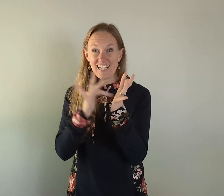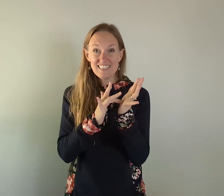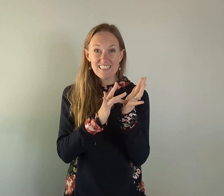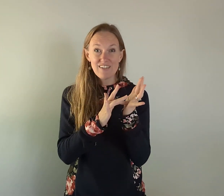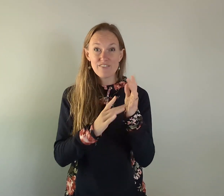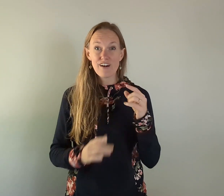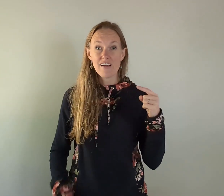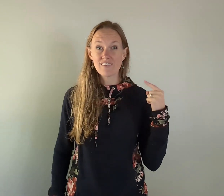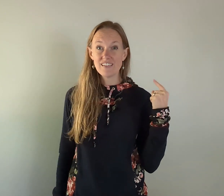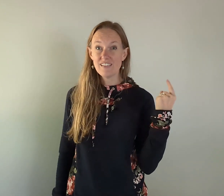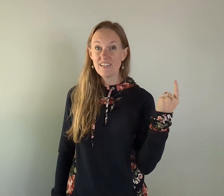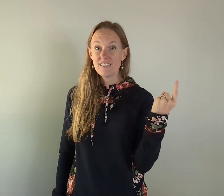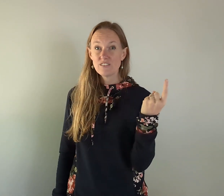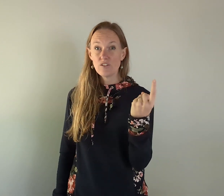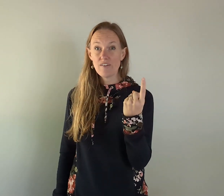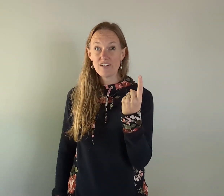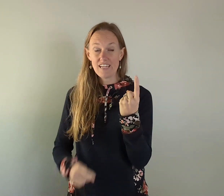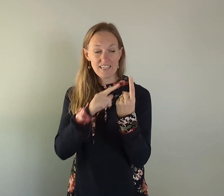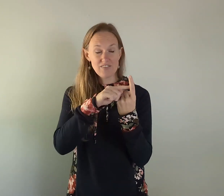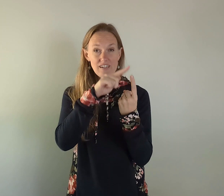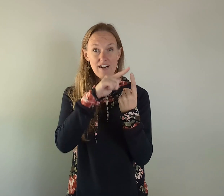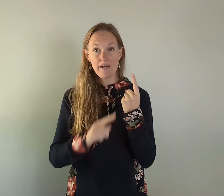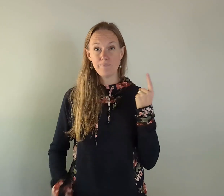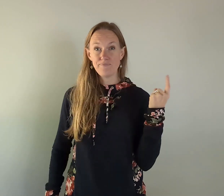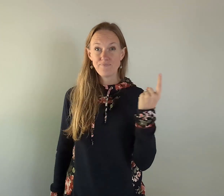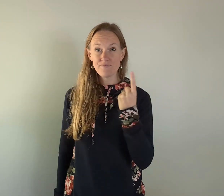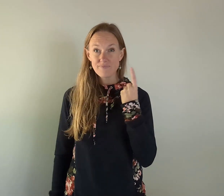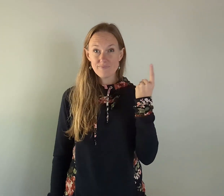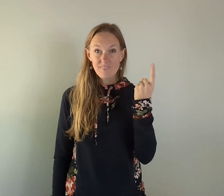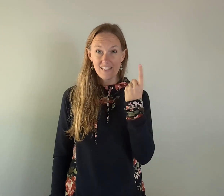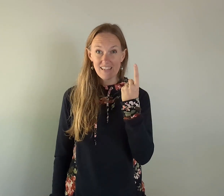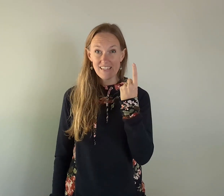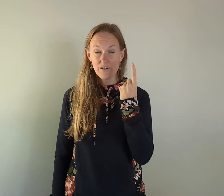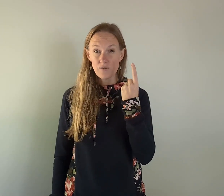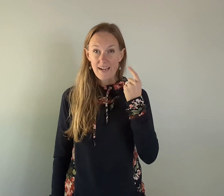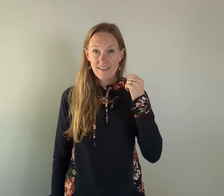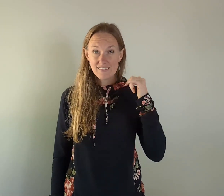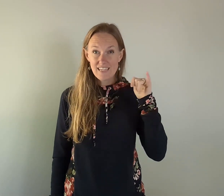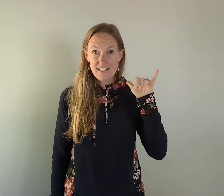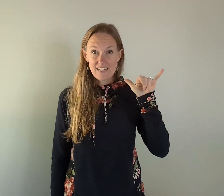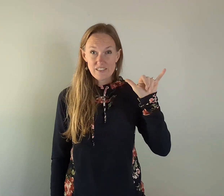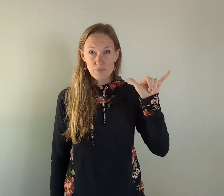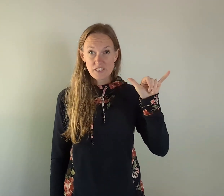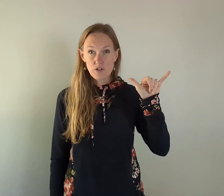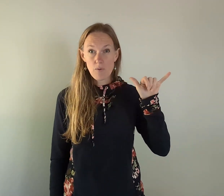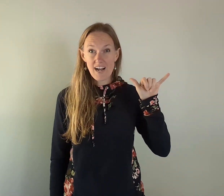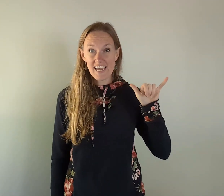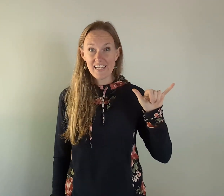Jesus, forever. So you have your index finger up. Okay, you go around. Then you switch to a Y hand